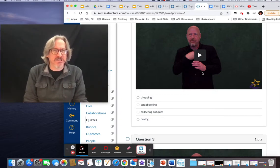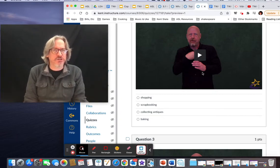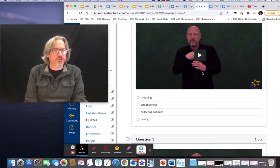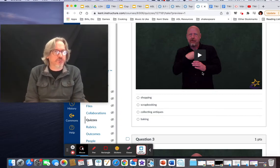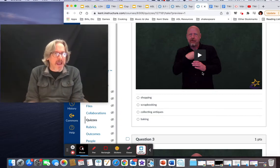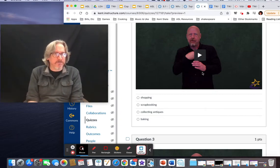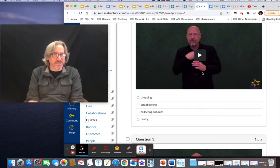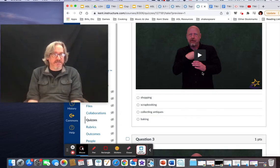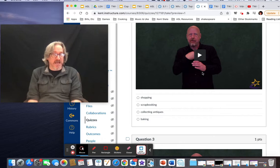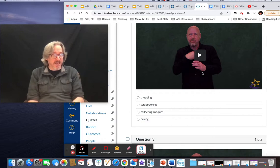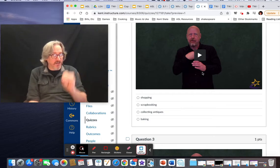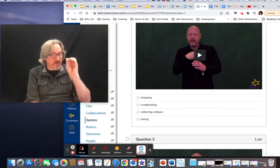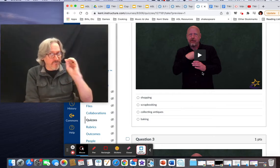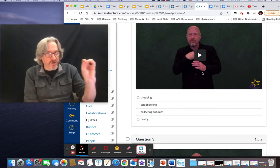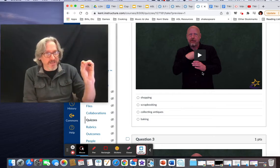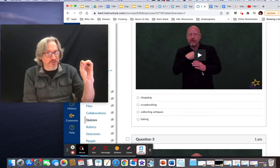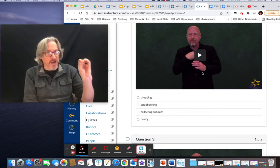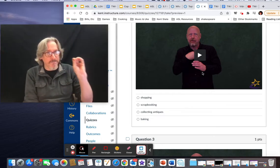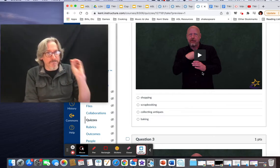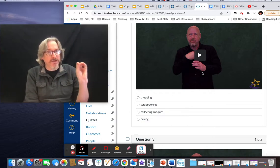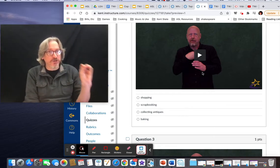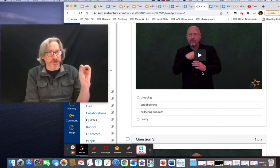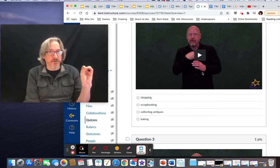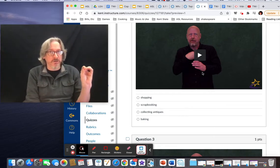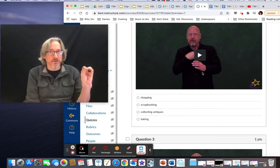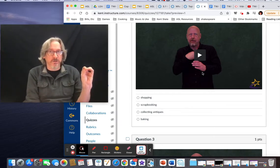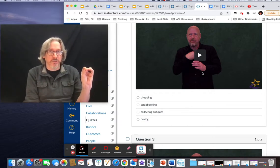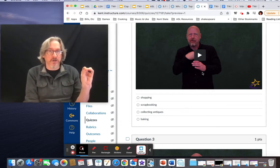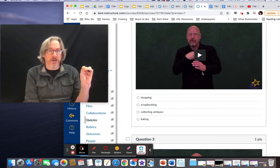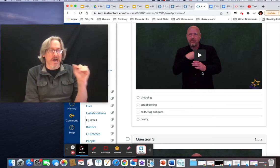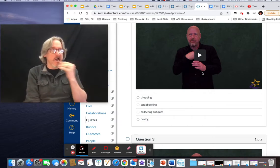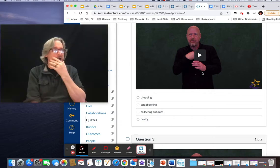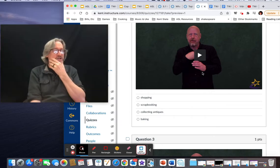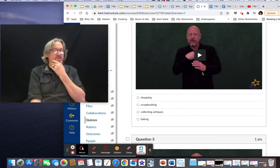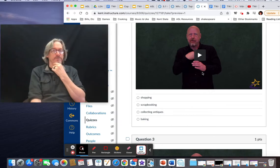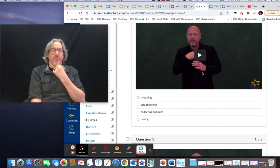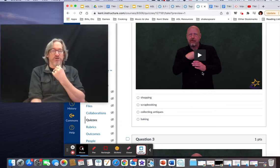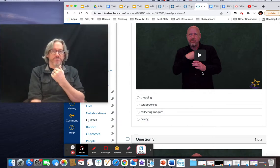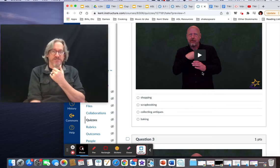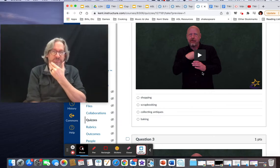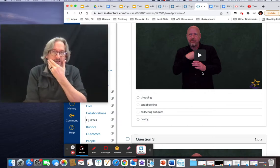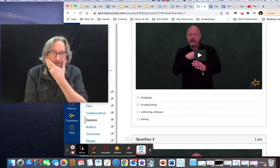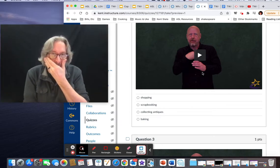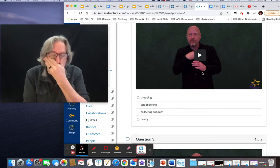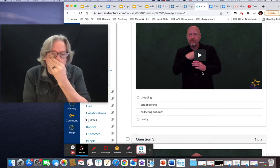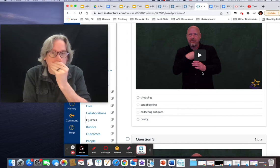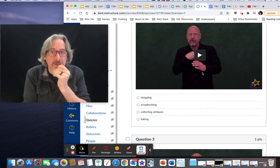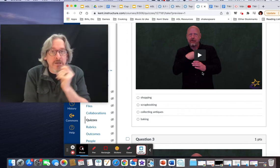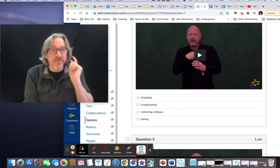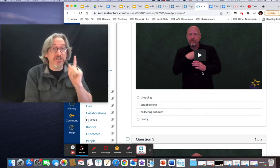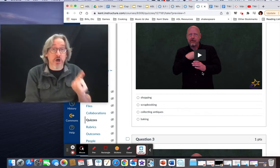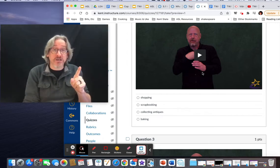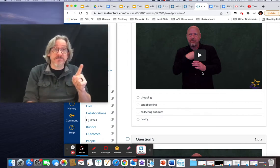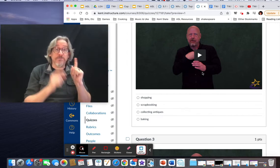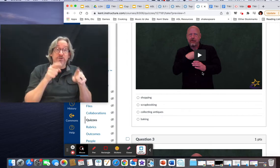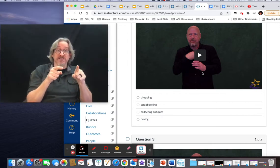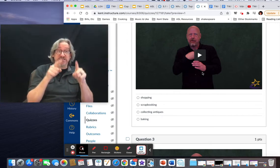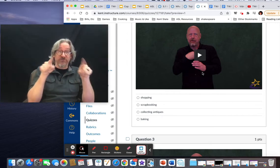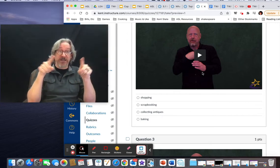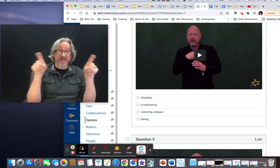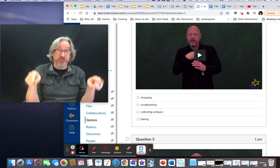he describes it. In the video lecture, I mention a bit more specifically, but he talks about